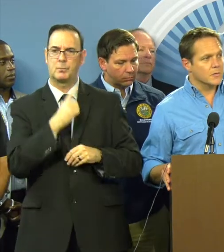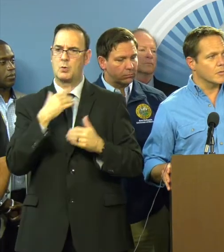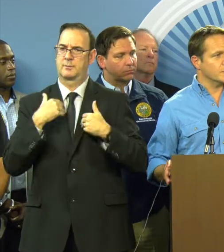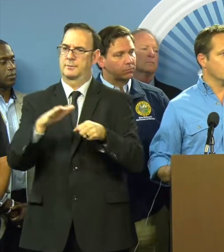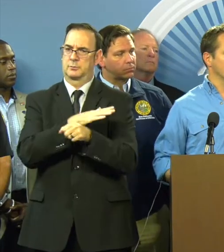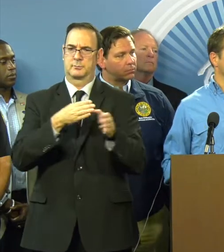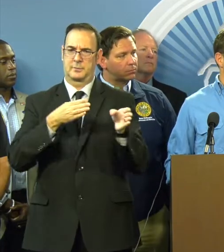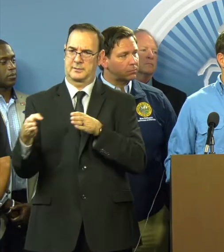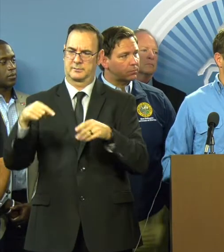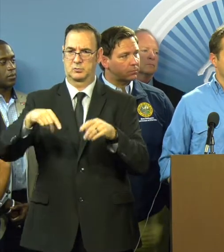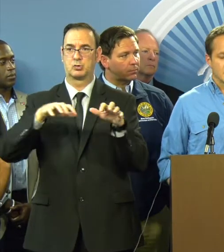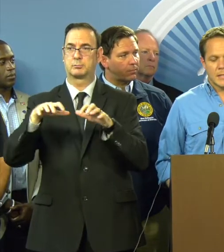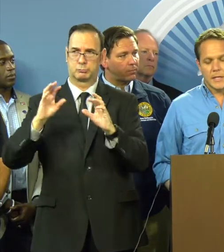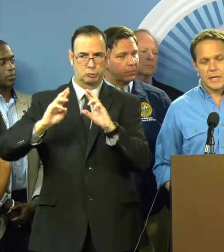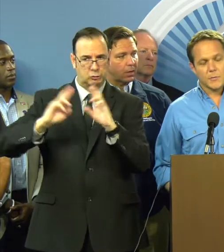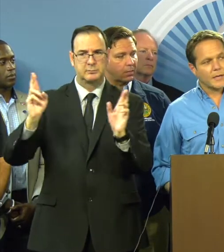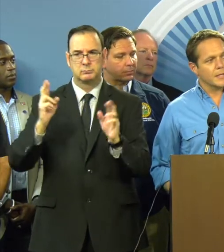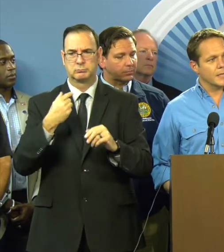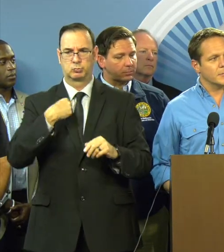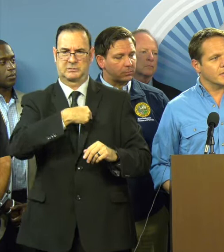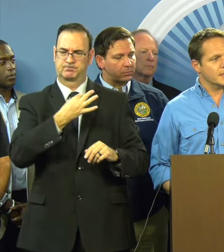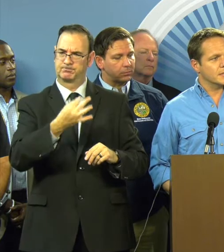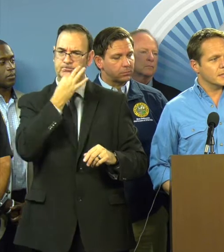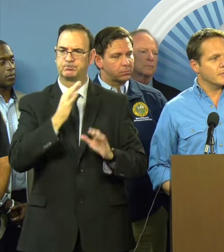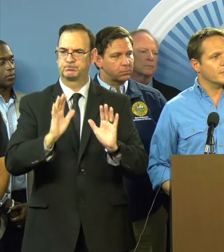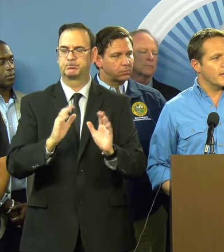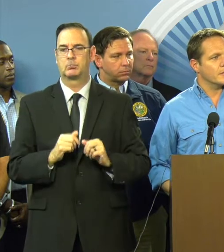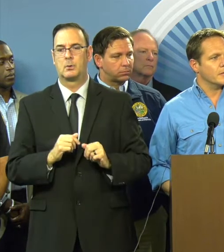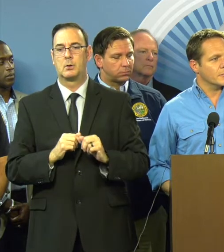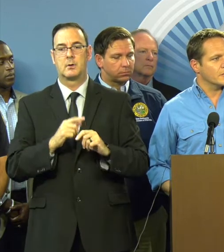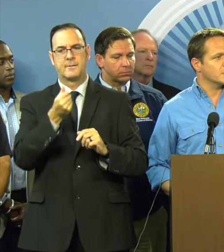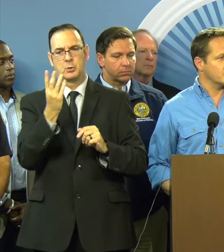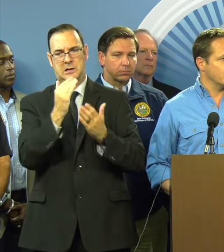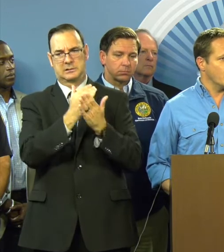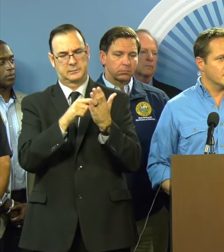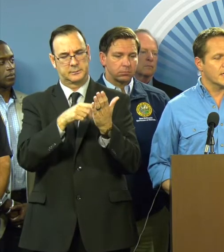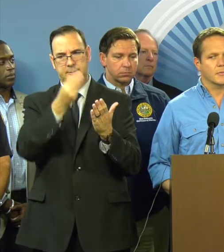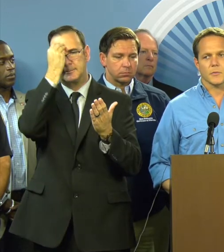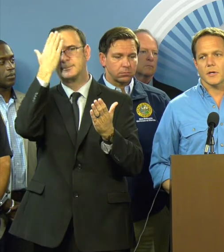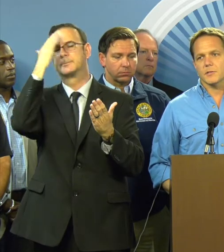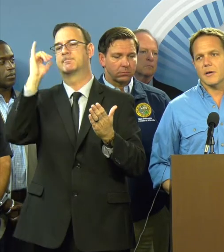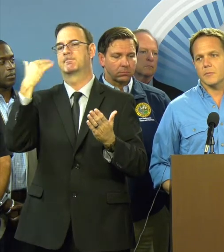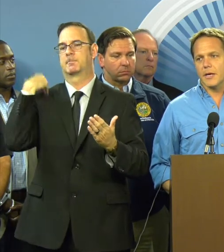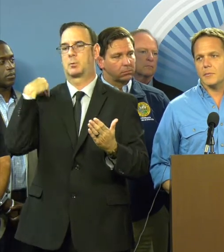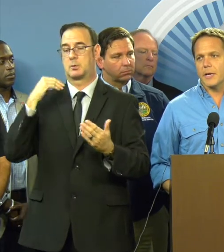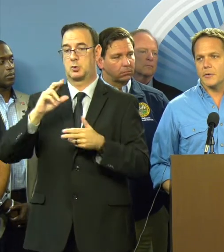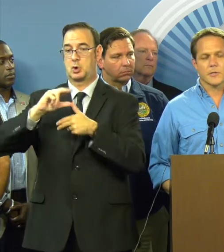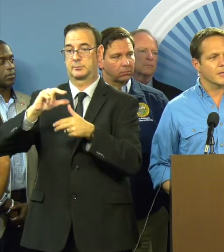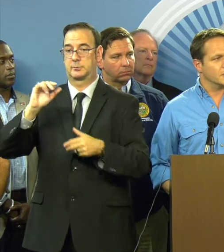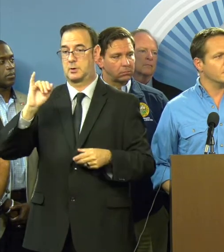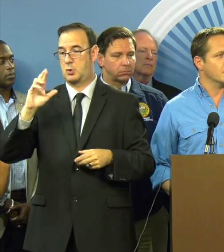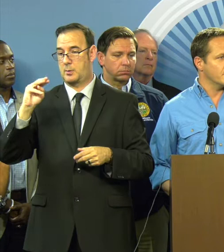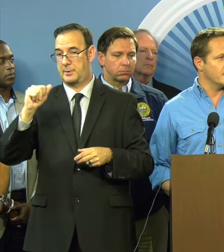deal with the storm. We are the experts. We have taken a number of lessons learned from Matthew and Irma, especially on the water side with regards to having backup